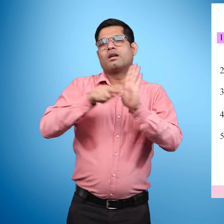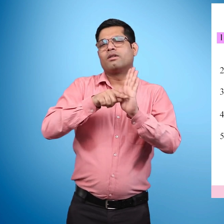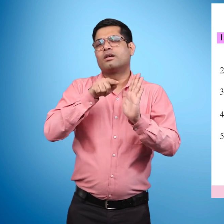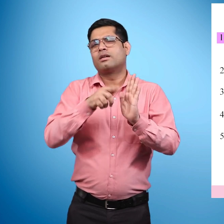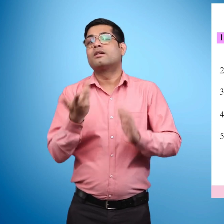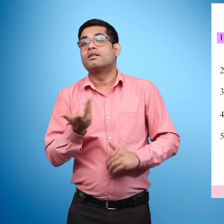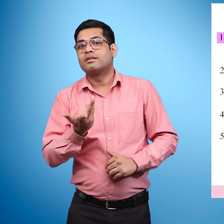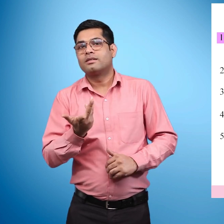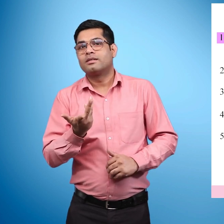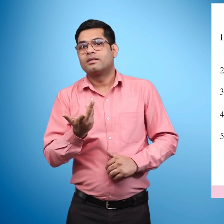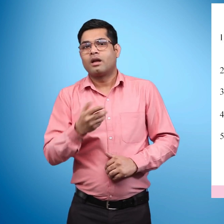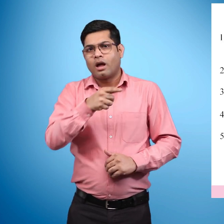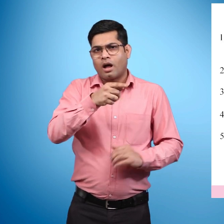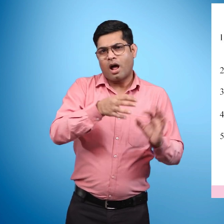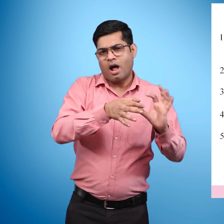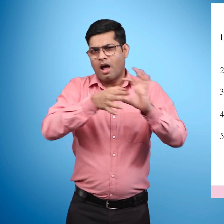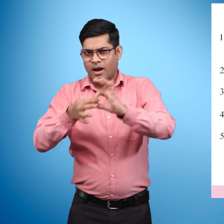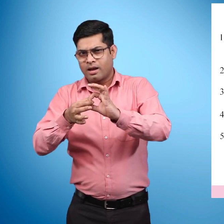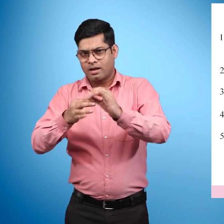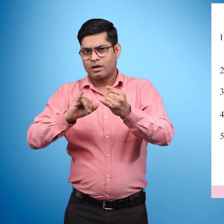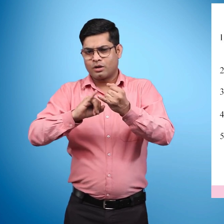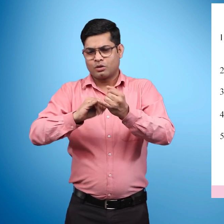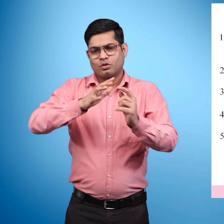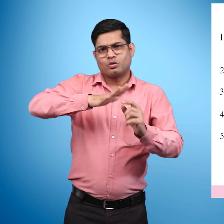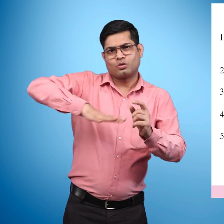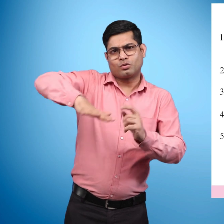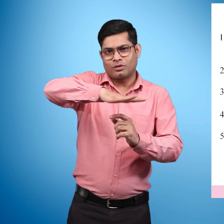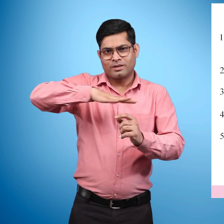weakness? Which awkward situation did it push him into?